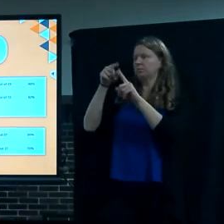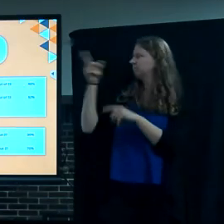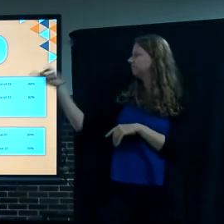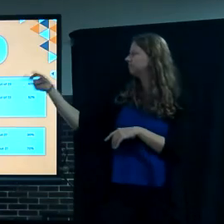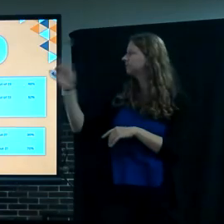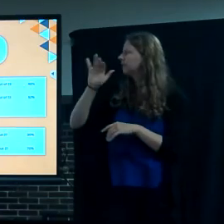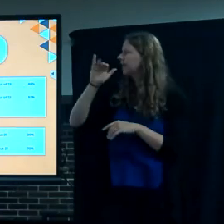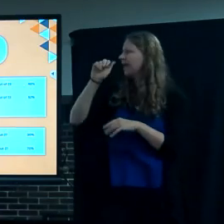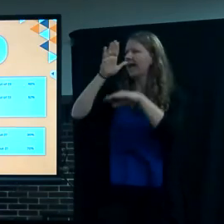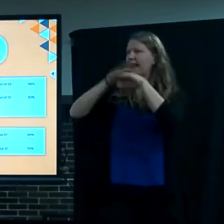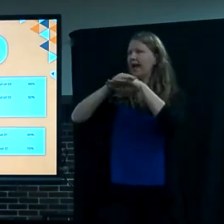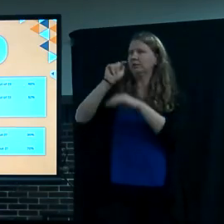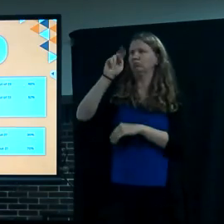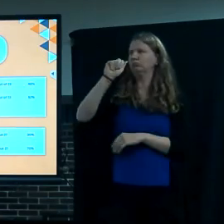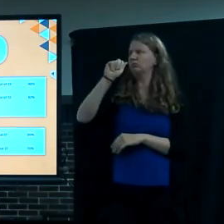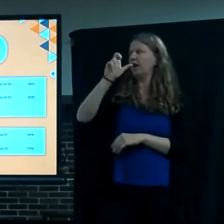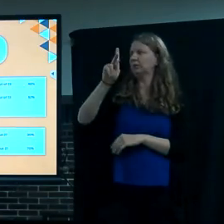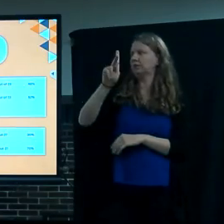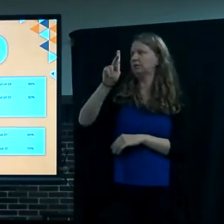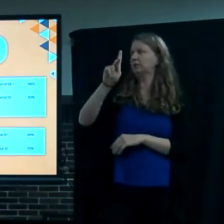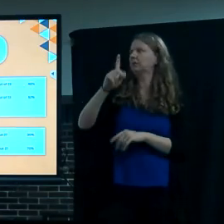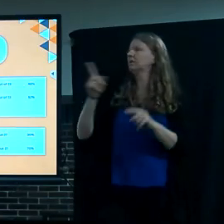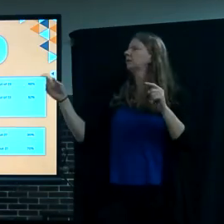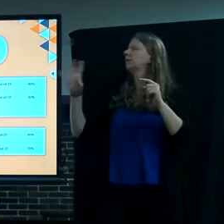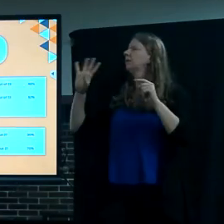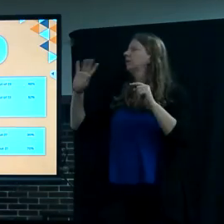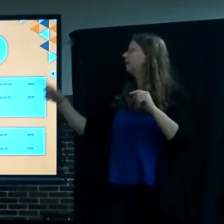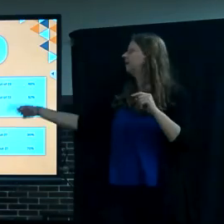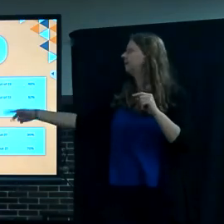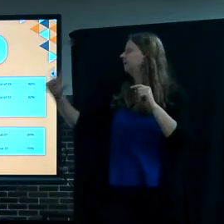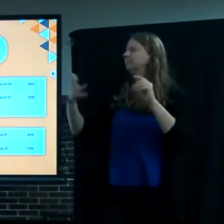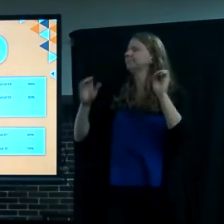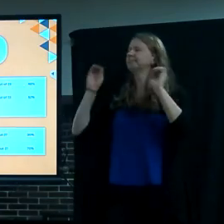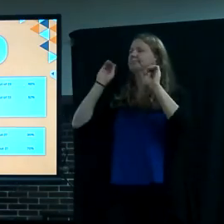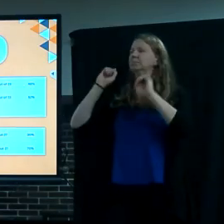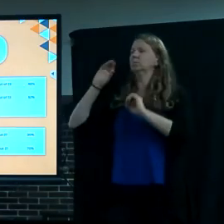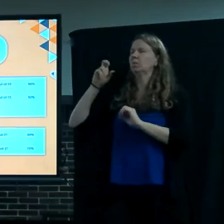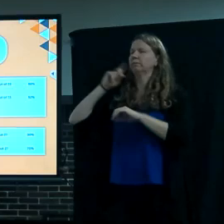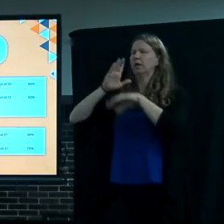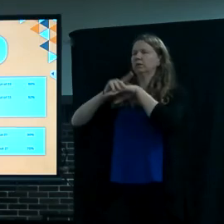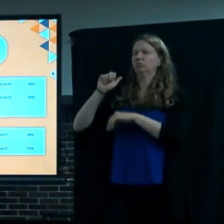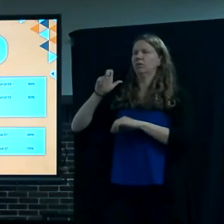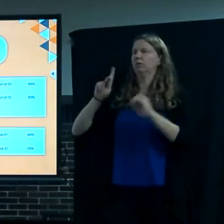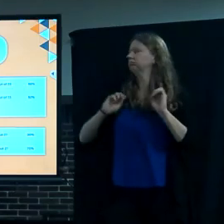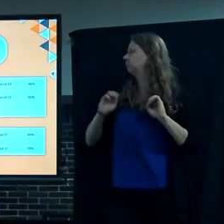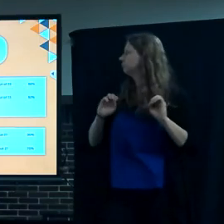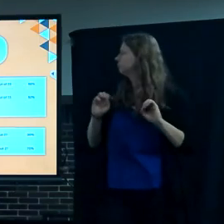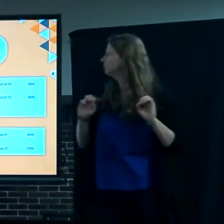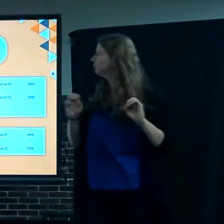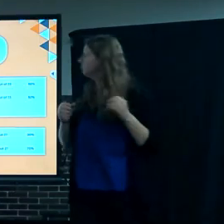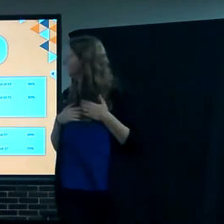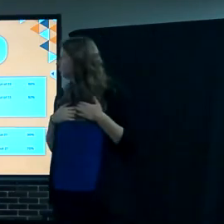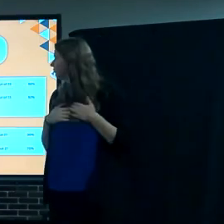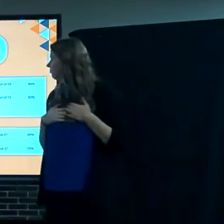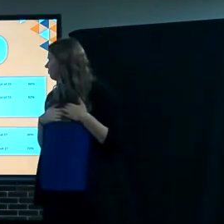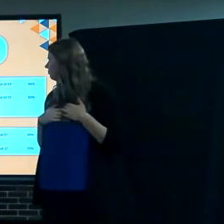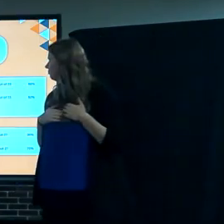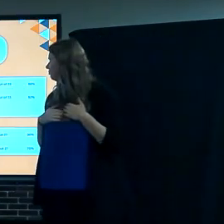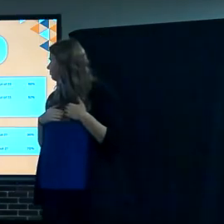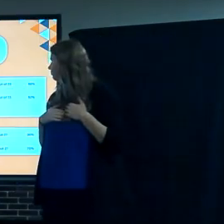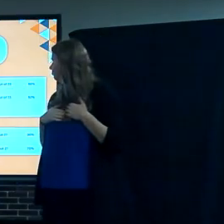2nd grade, they have a specific score that shows on track, and they don't show that for 3rd and 4th